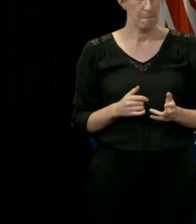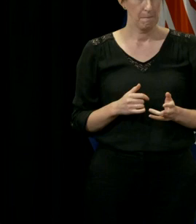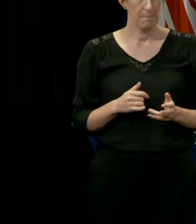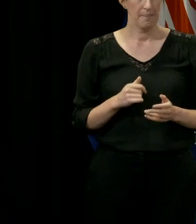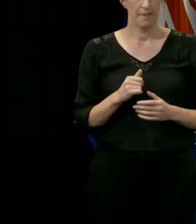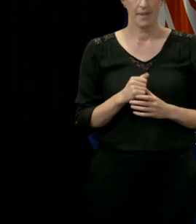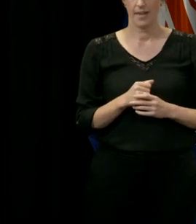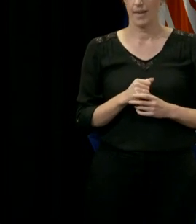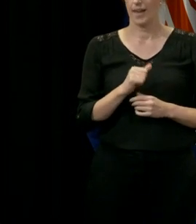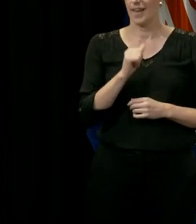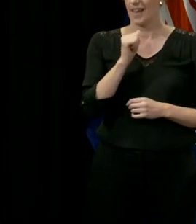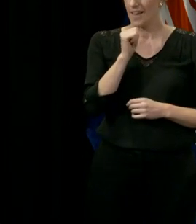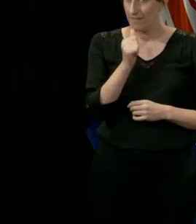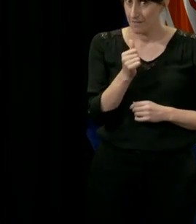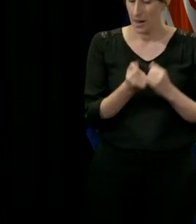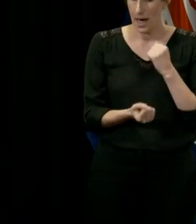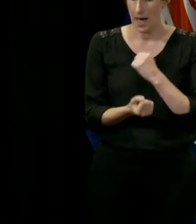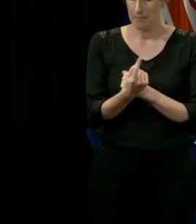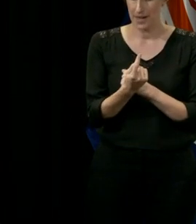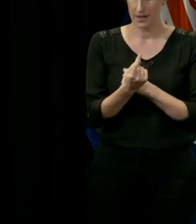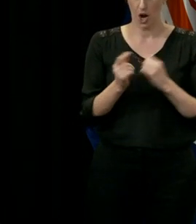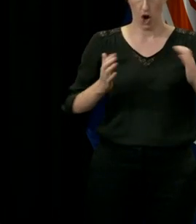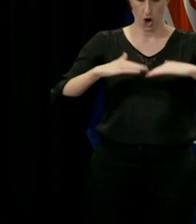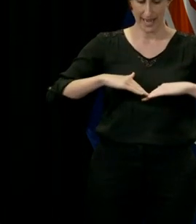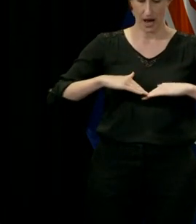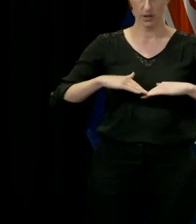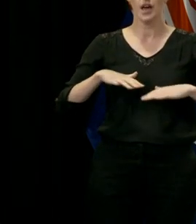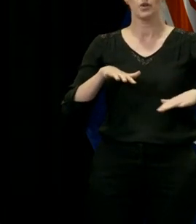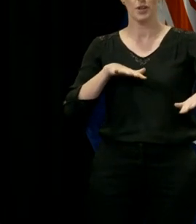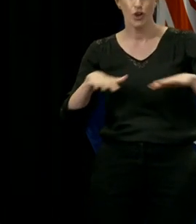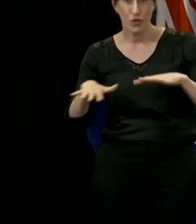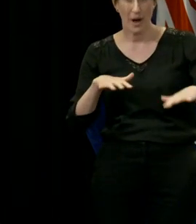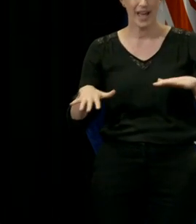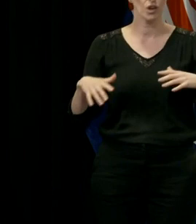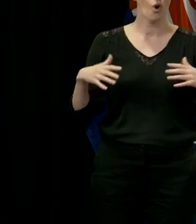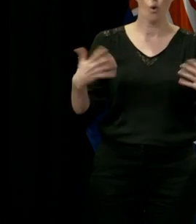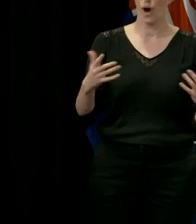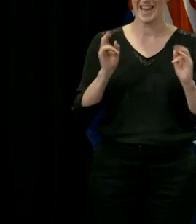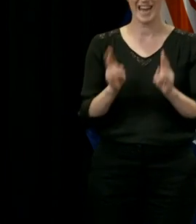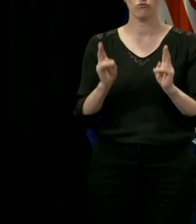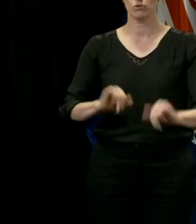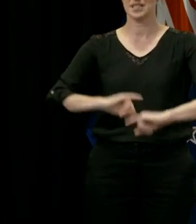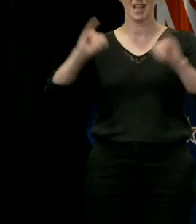earthquake or natural disaster during the shutdown, why on earth would your mind go to that place?